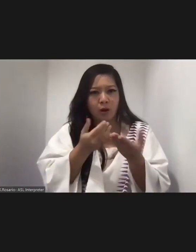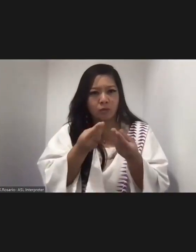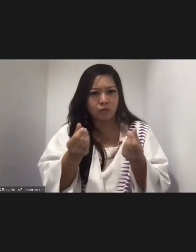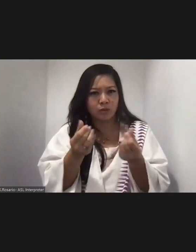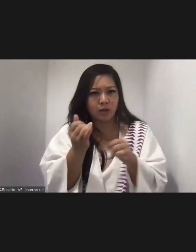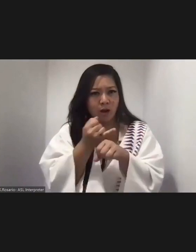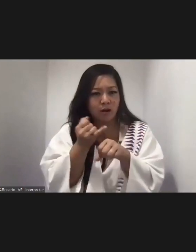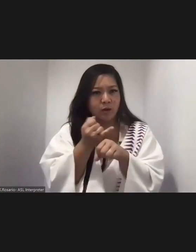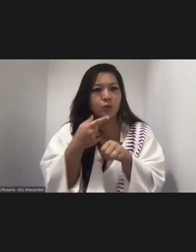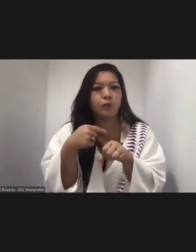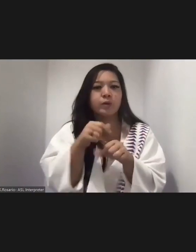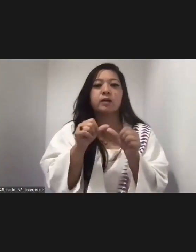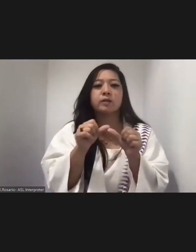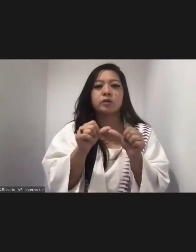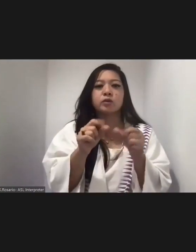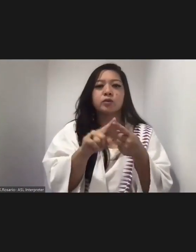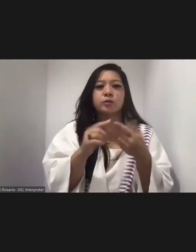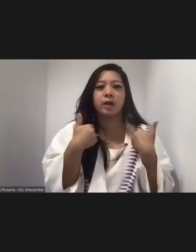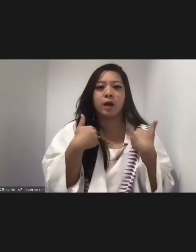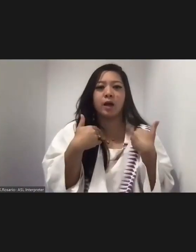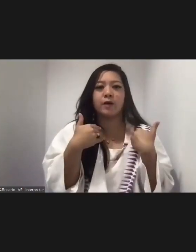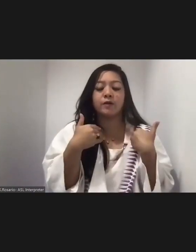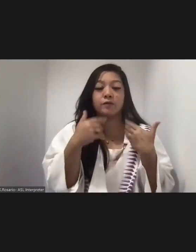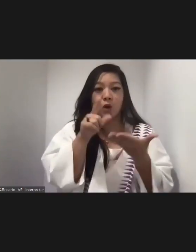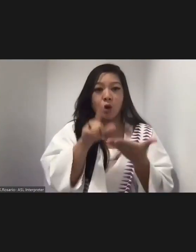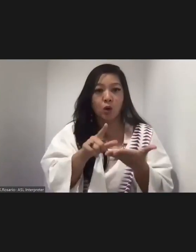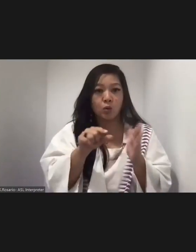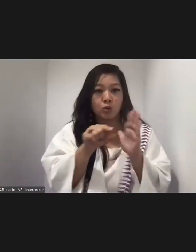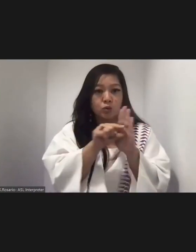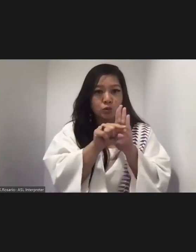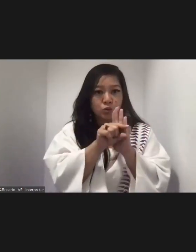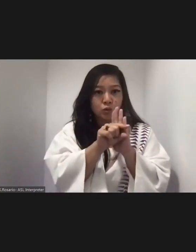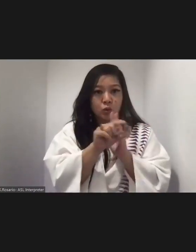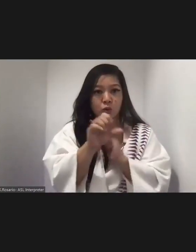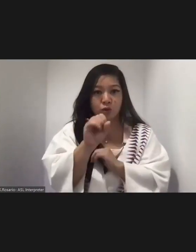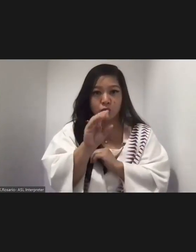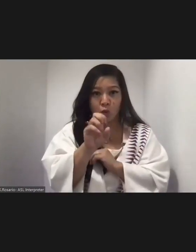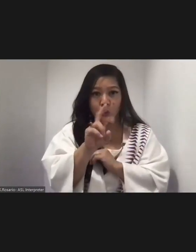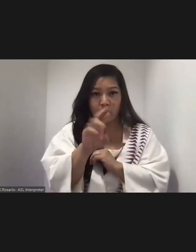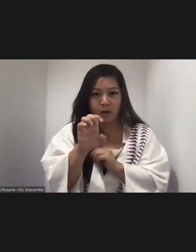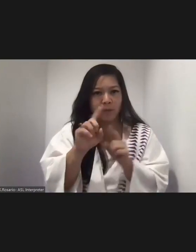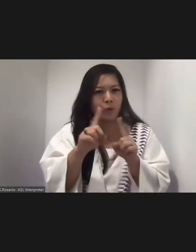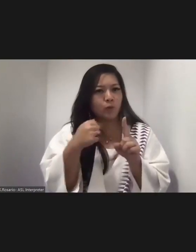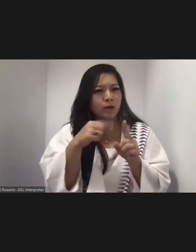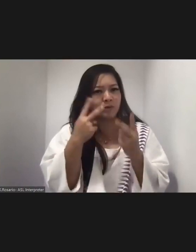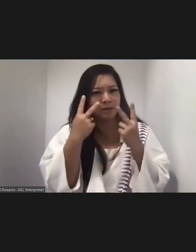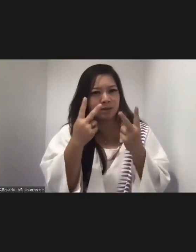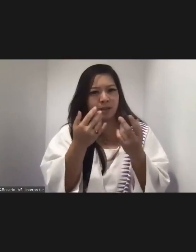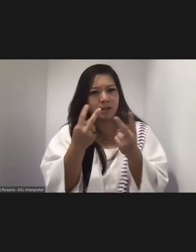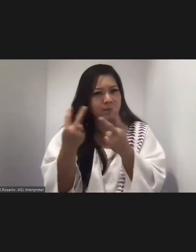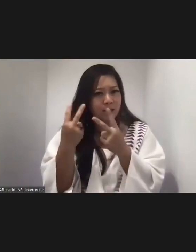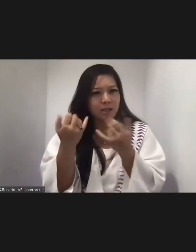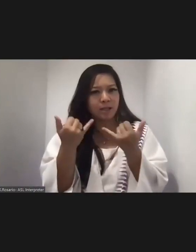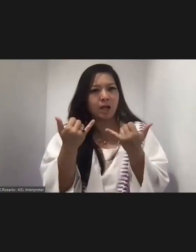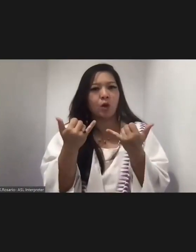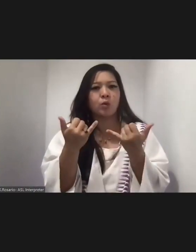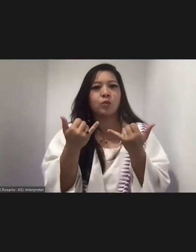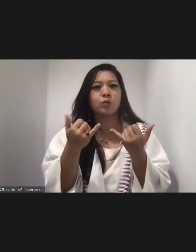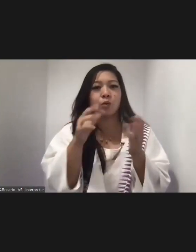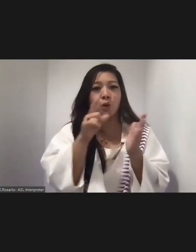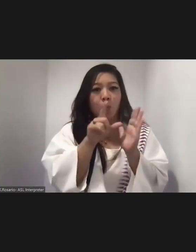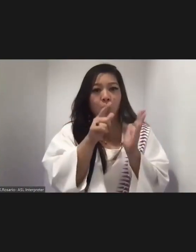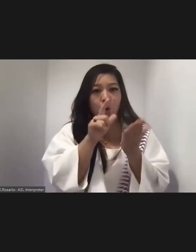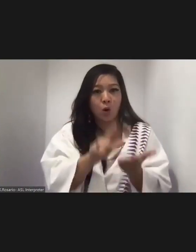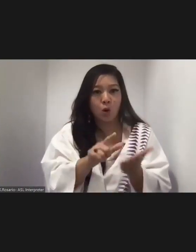We continue to have low scores, but we are seeing these low scores now increasing. Over